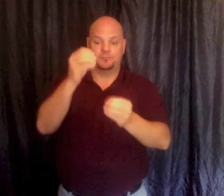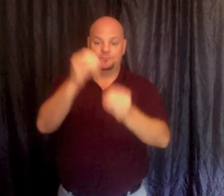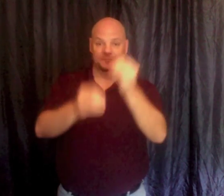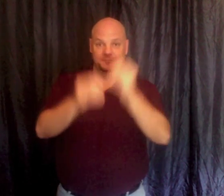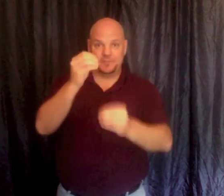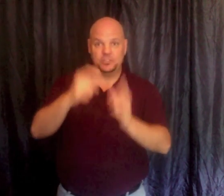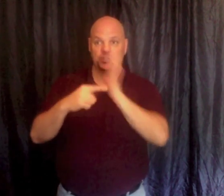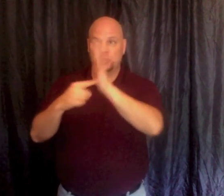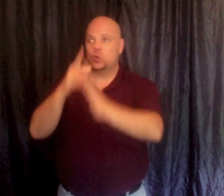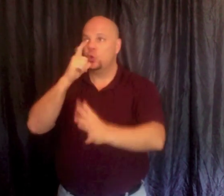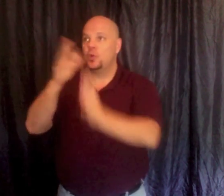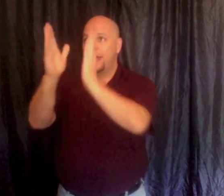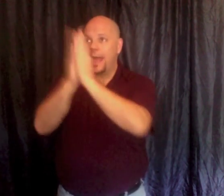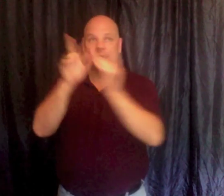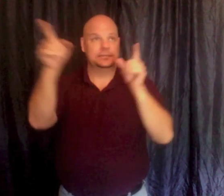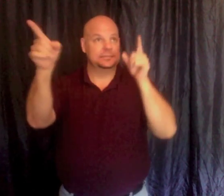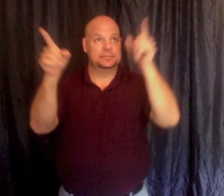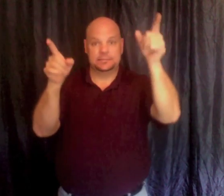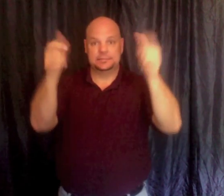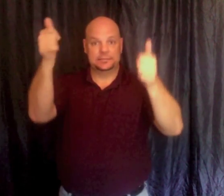is, that's the least intrusive.